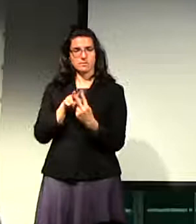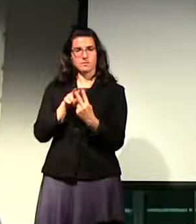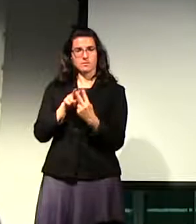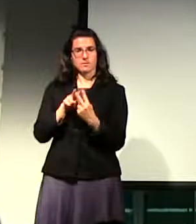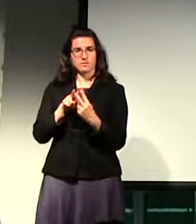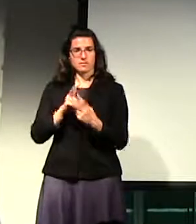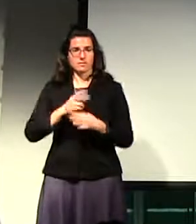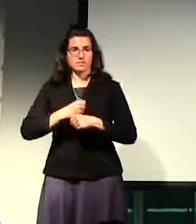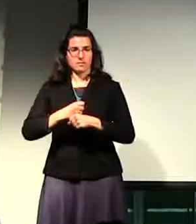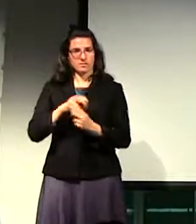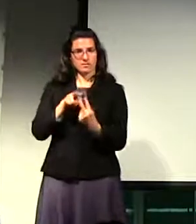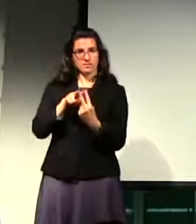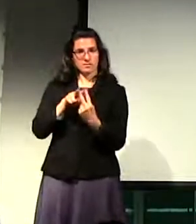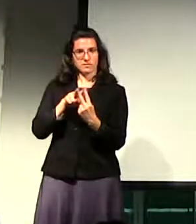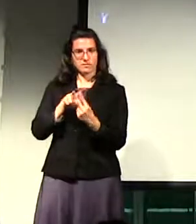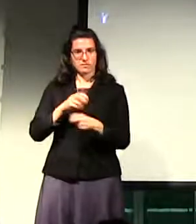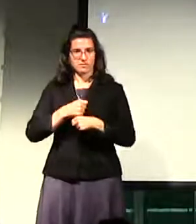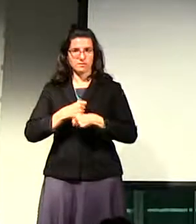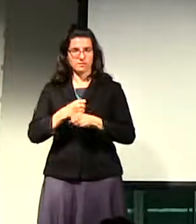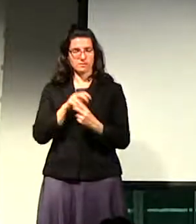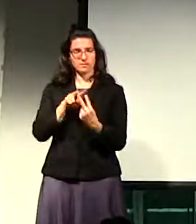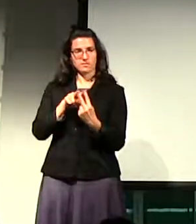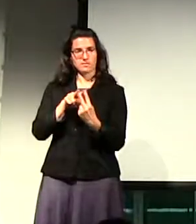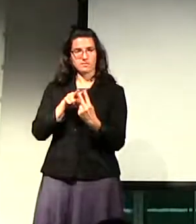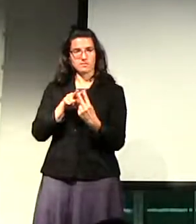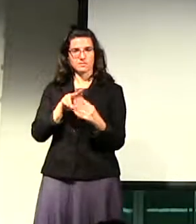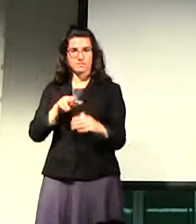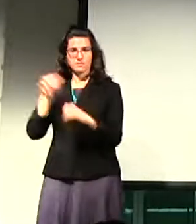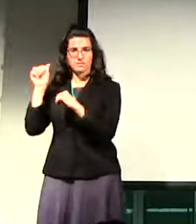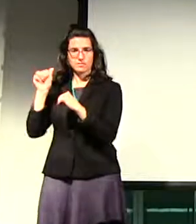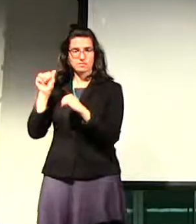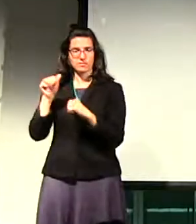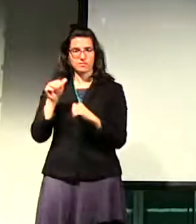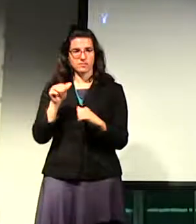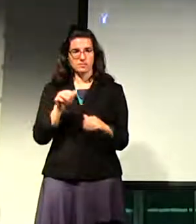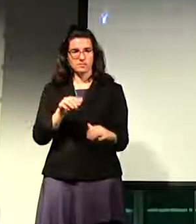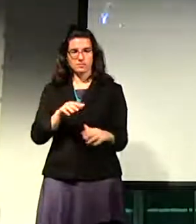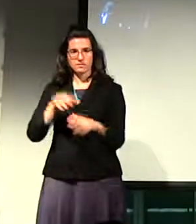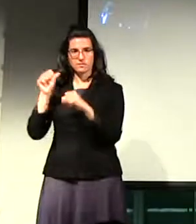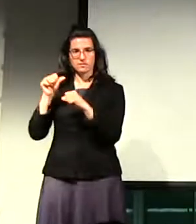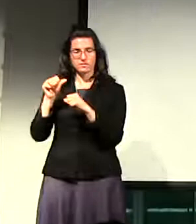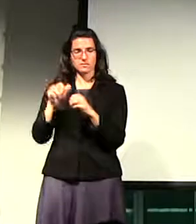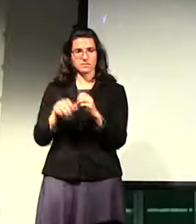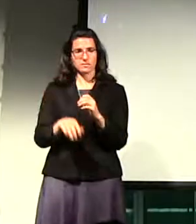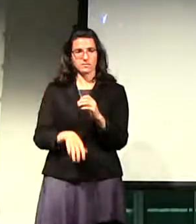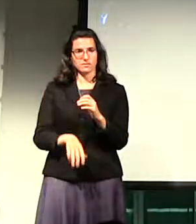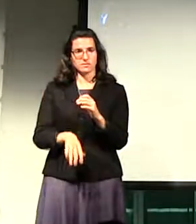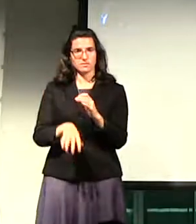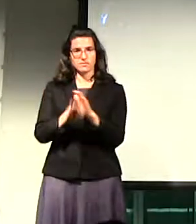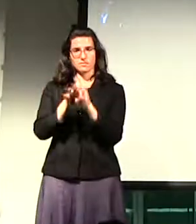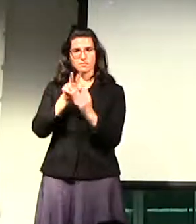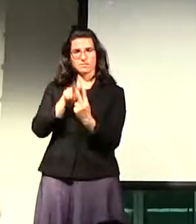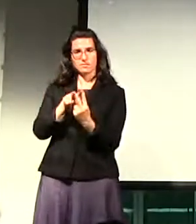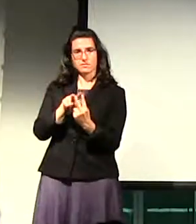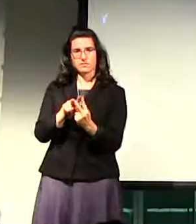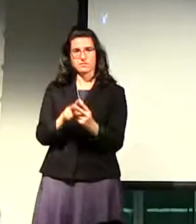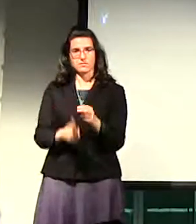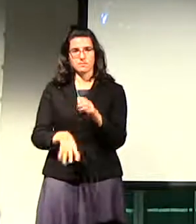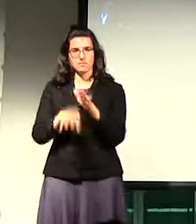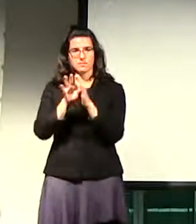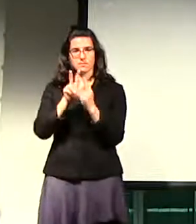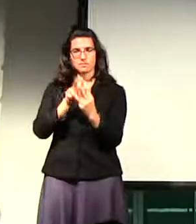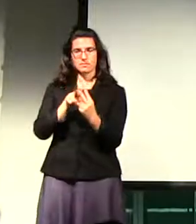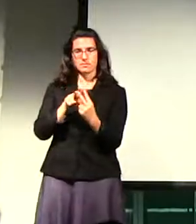forming, chair, found chair, found chair, found chair, Founding chair, founding